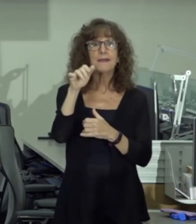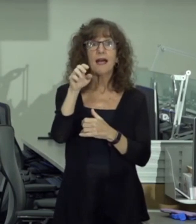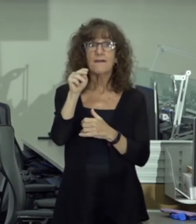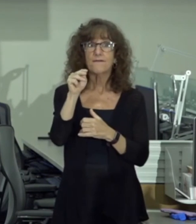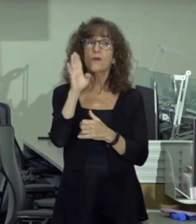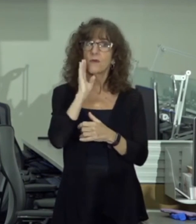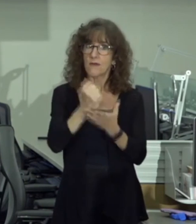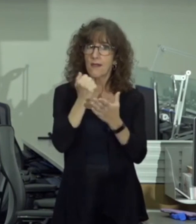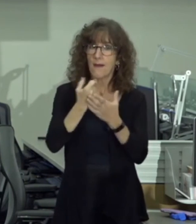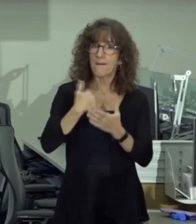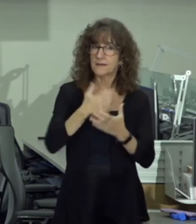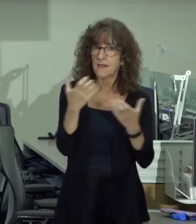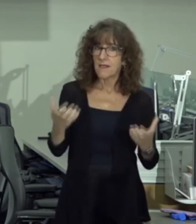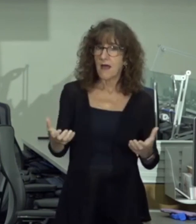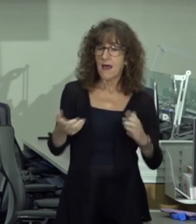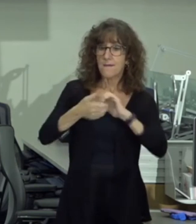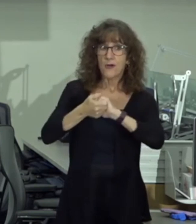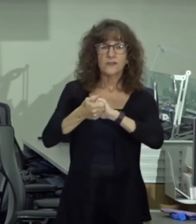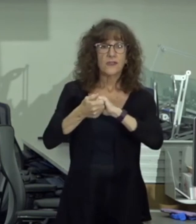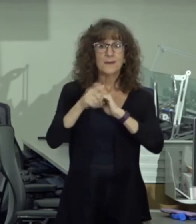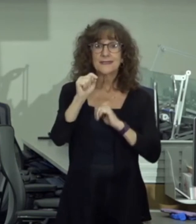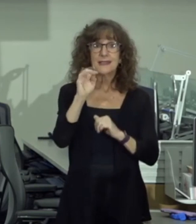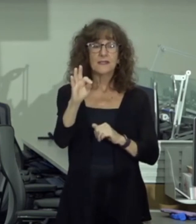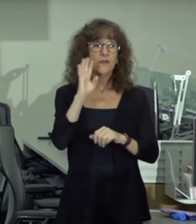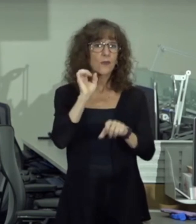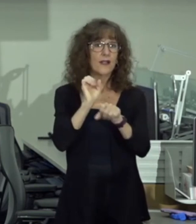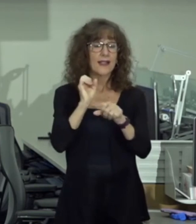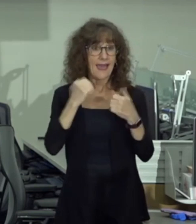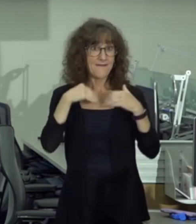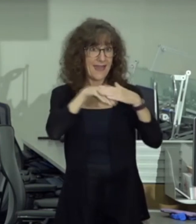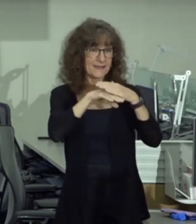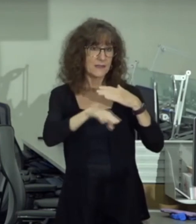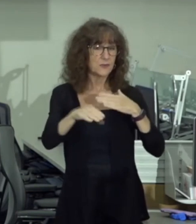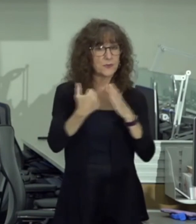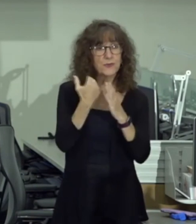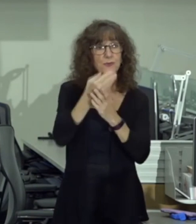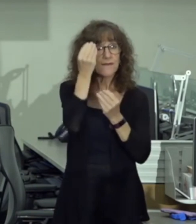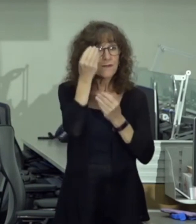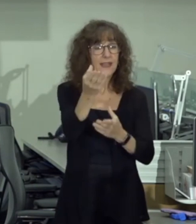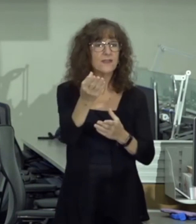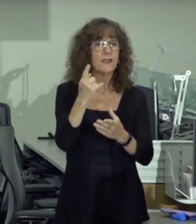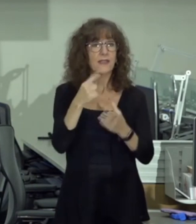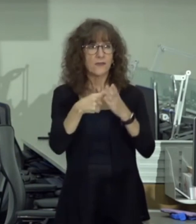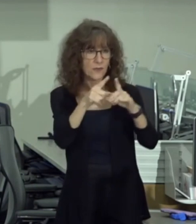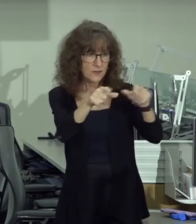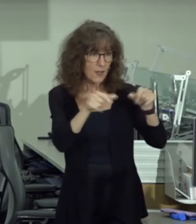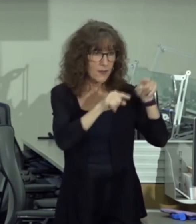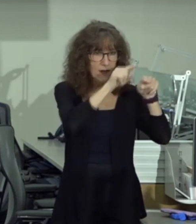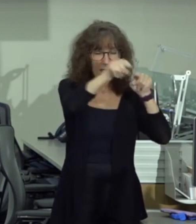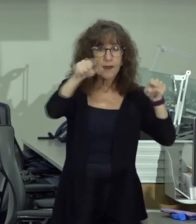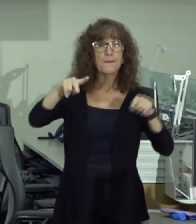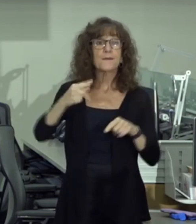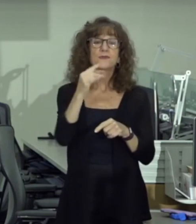very helpful to us. With their partnership, the task force will have access to cutting-edge data that shows locations across